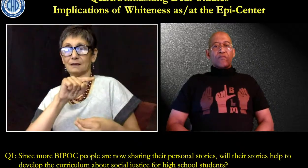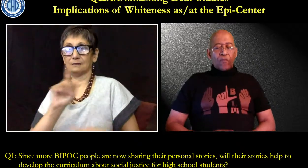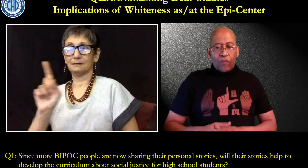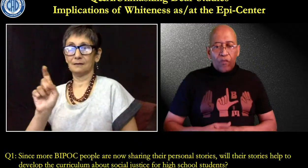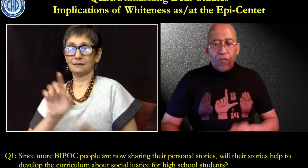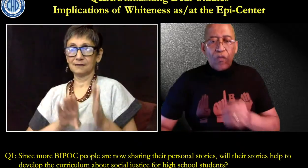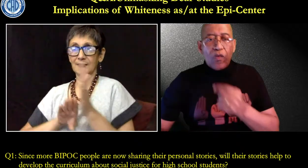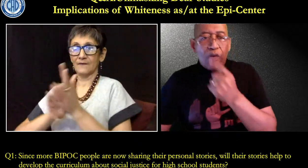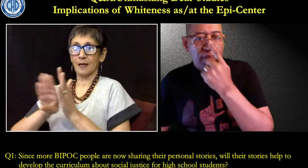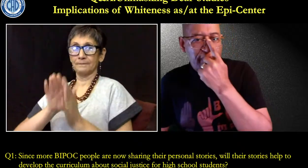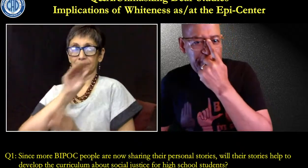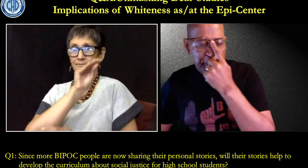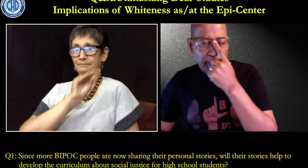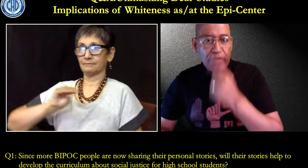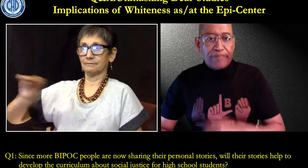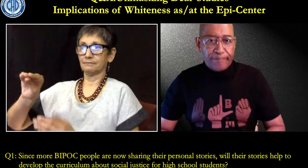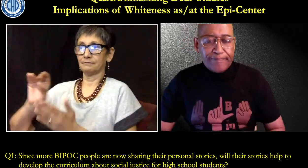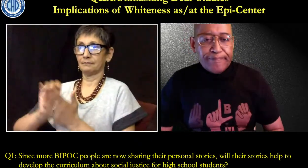on social justice